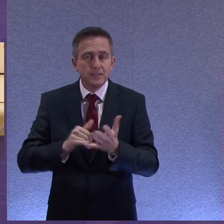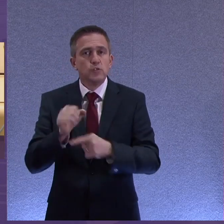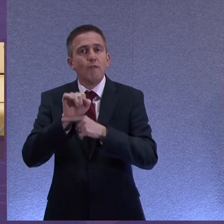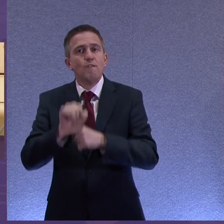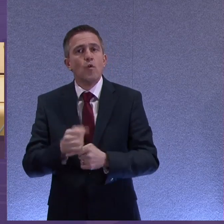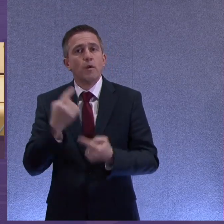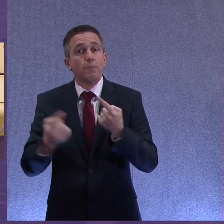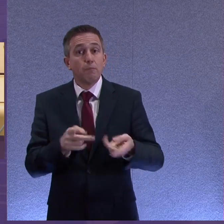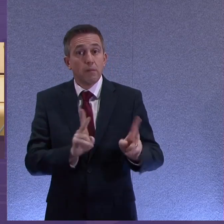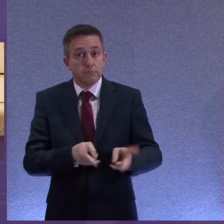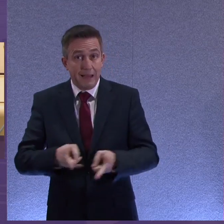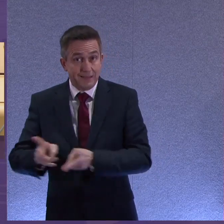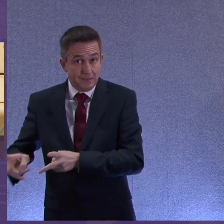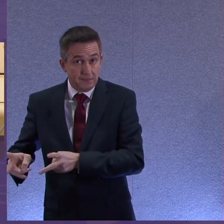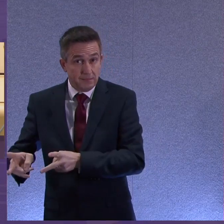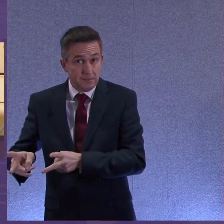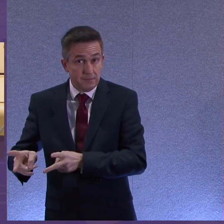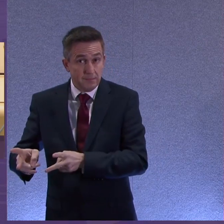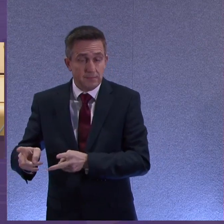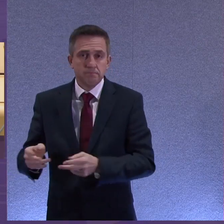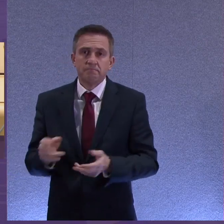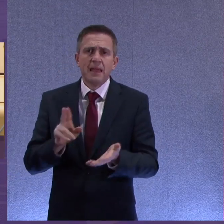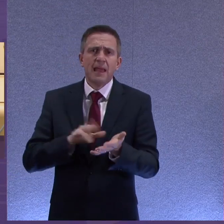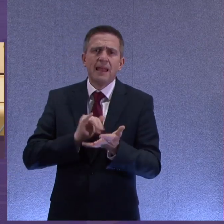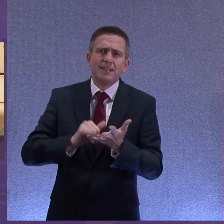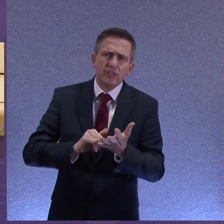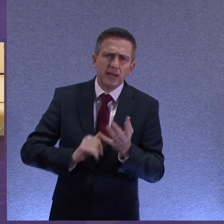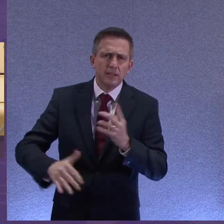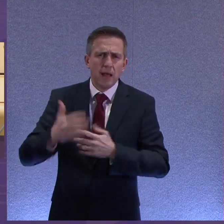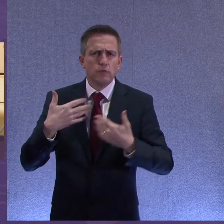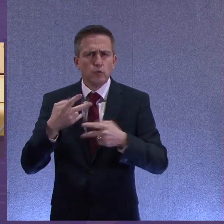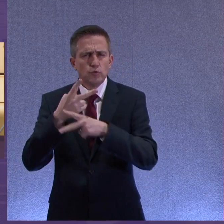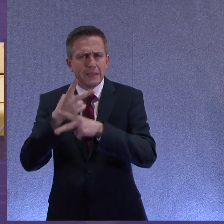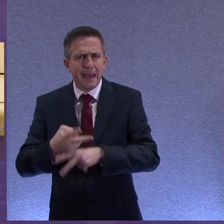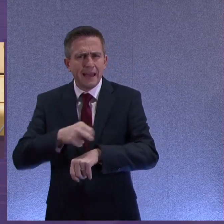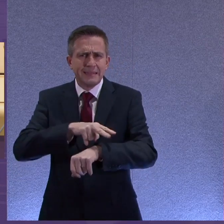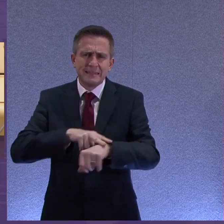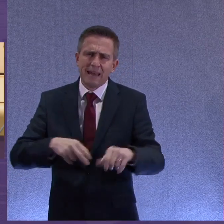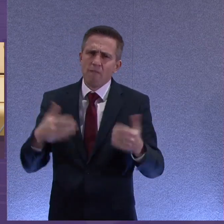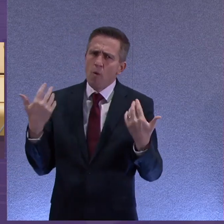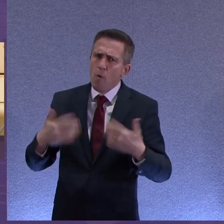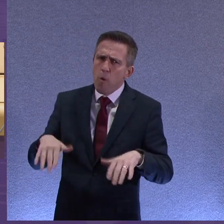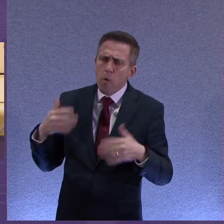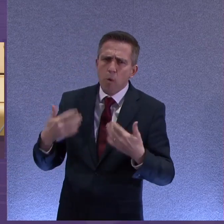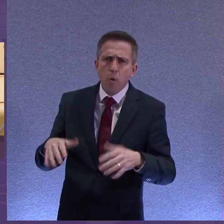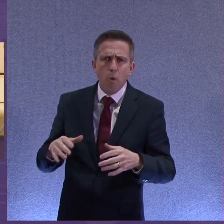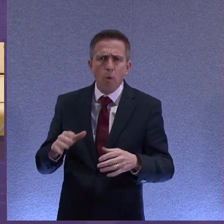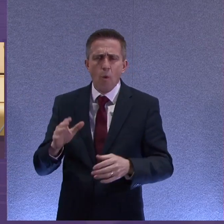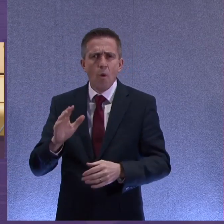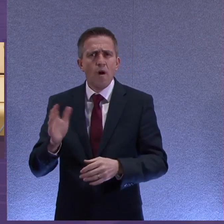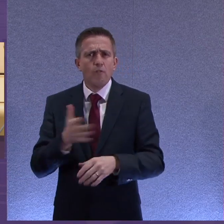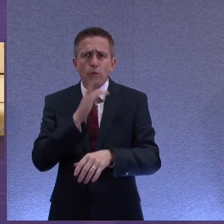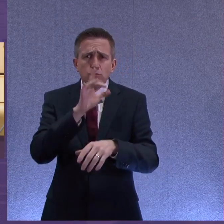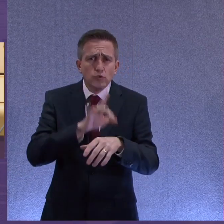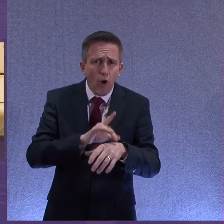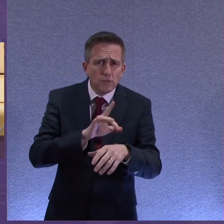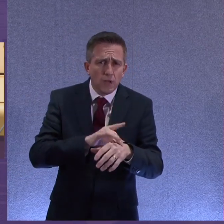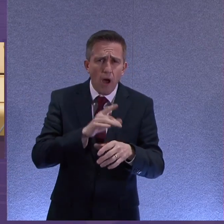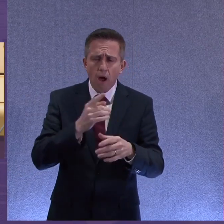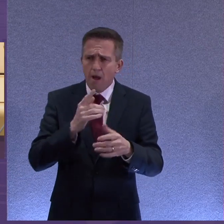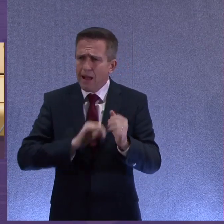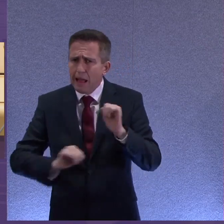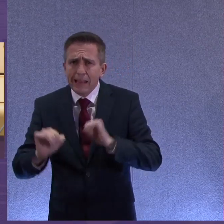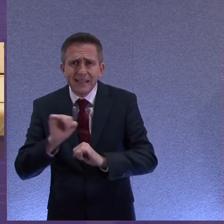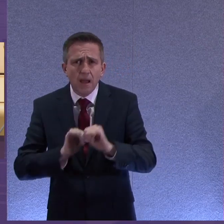The response of our health and social care staff has been extraordinary. Every single one, from consultant to cleaner, from carer